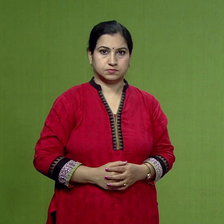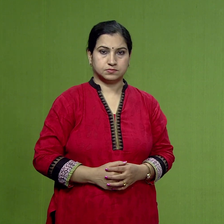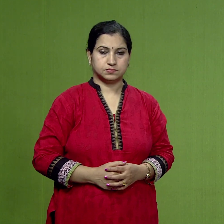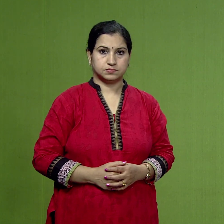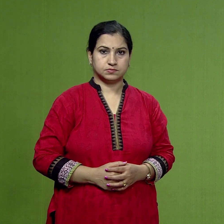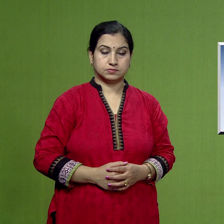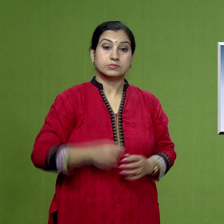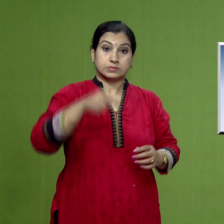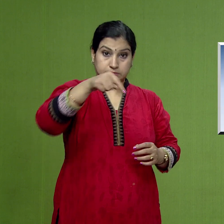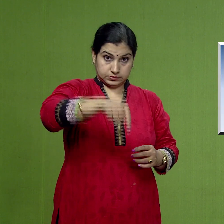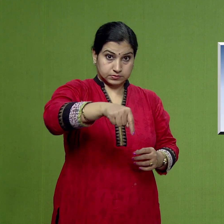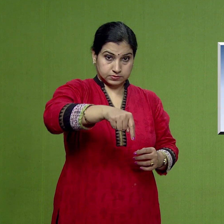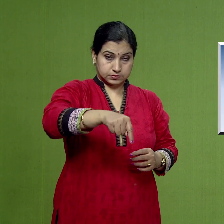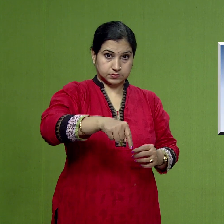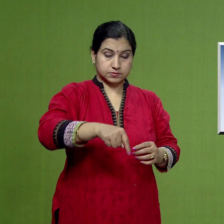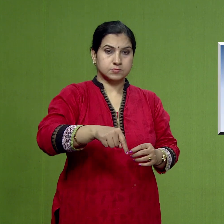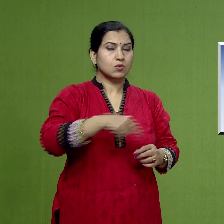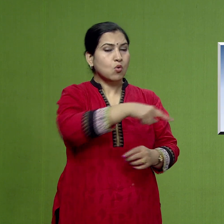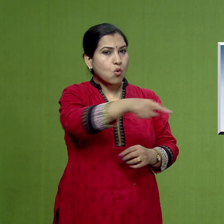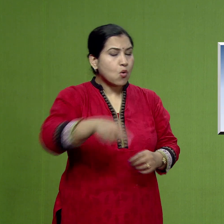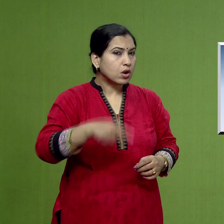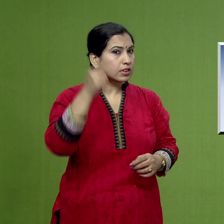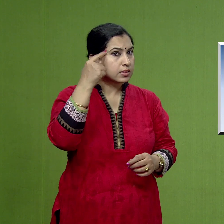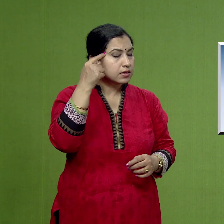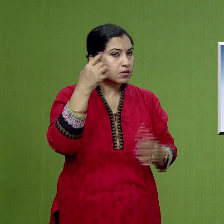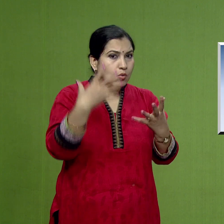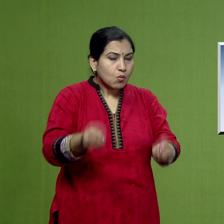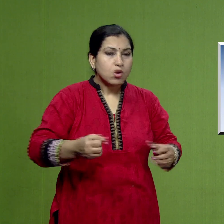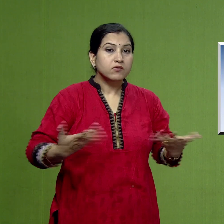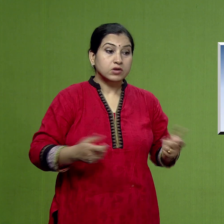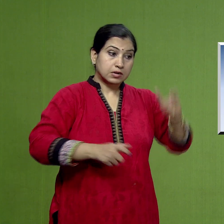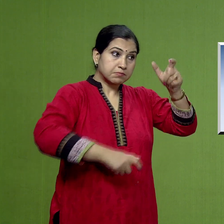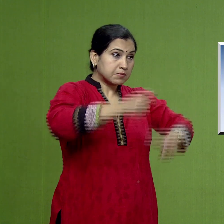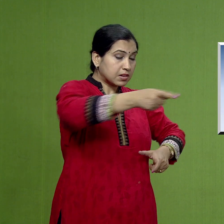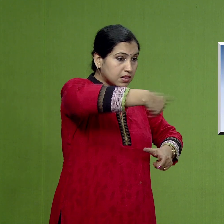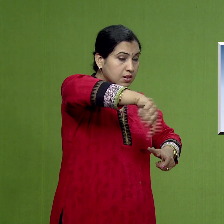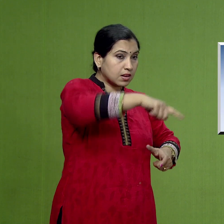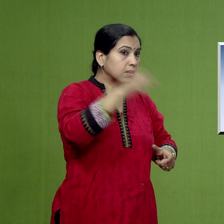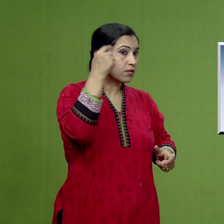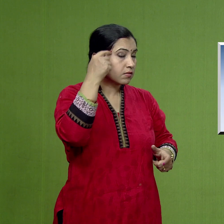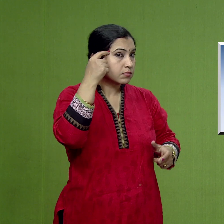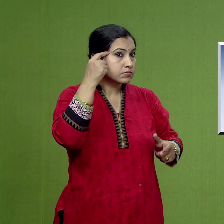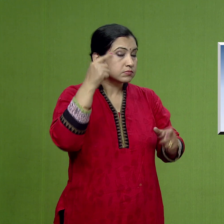By this, it intends to use the population of the country as a resource and